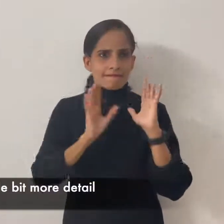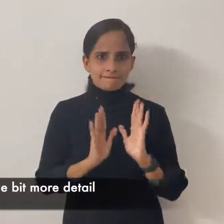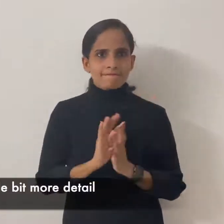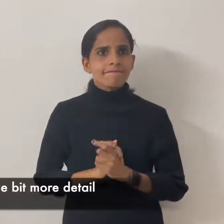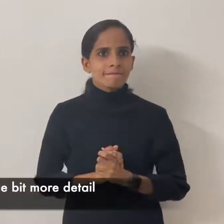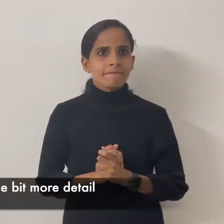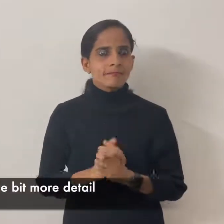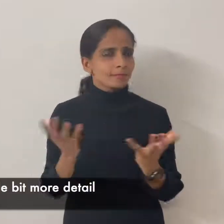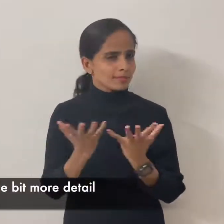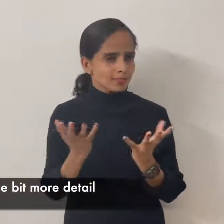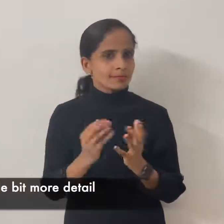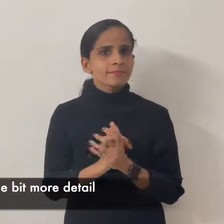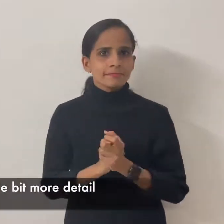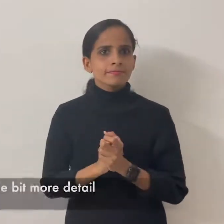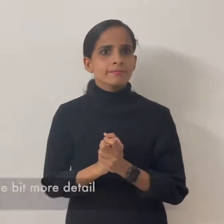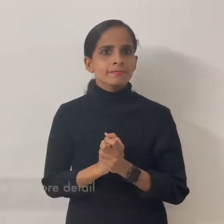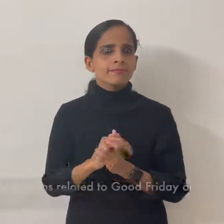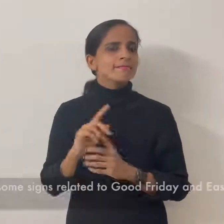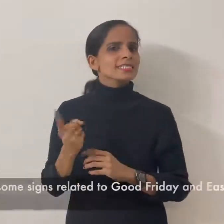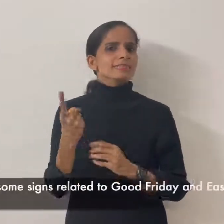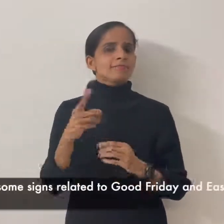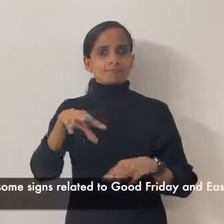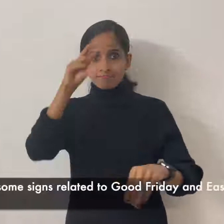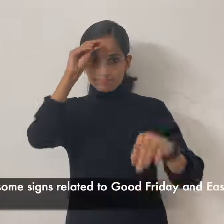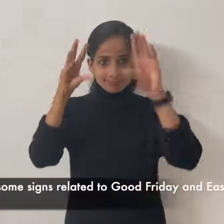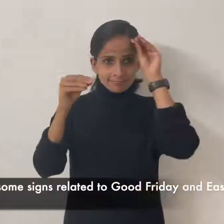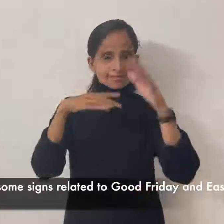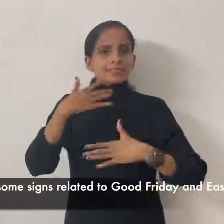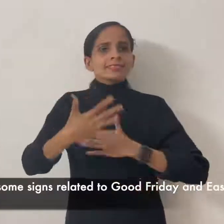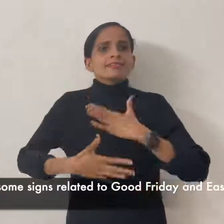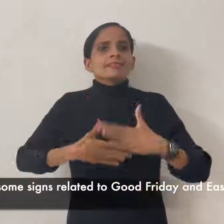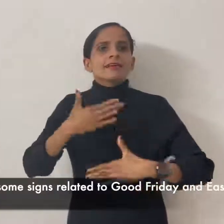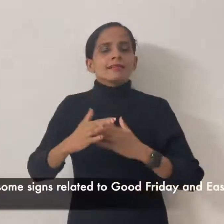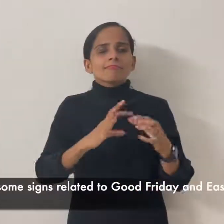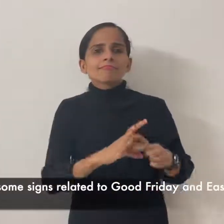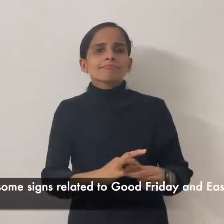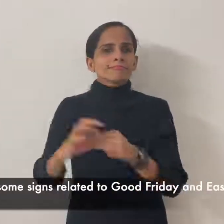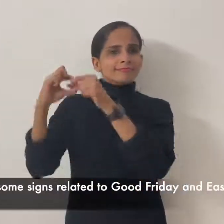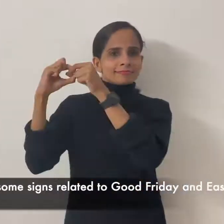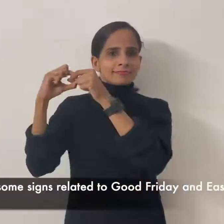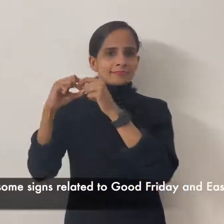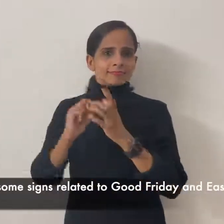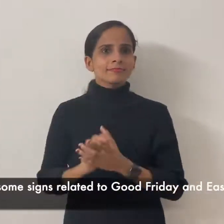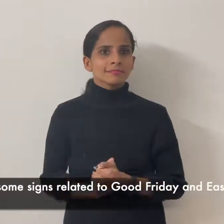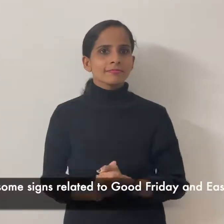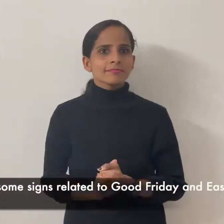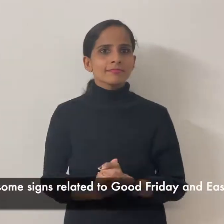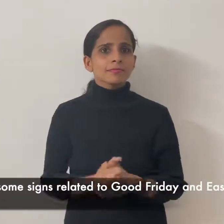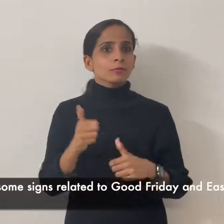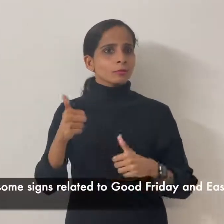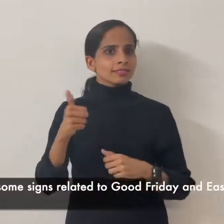more detail. So now let's look at some signs related to Good Friday